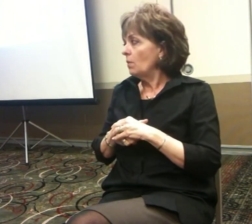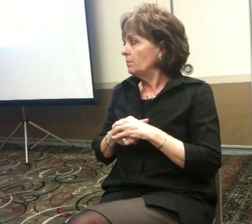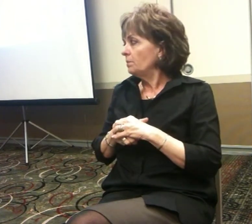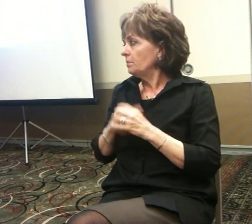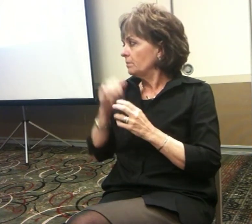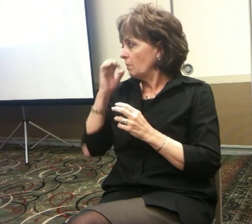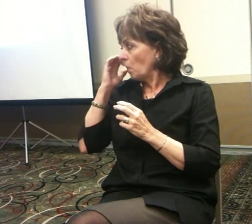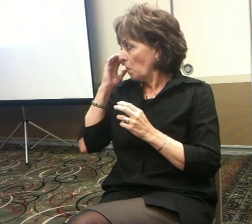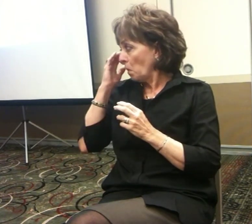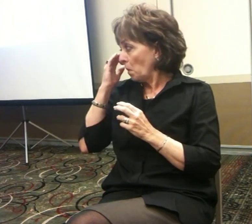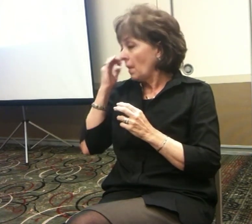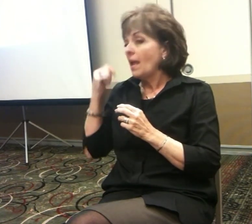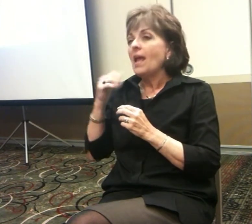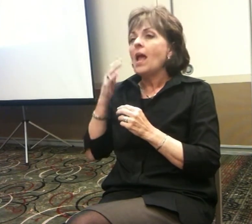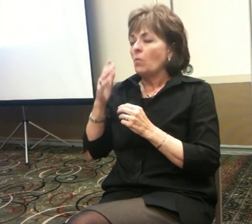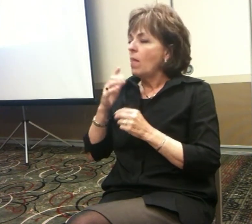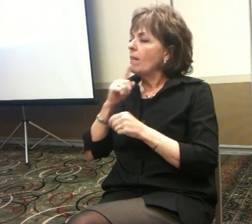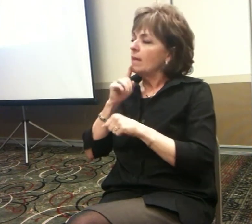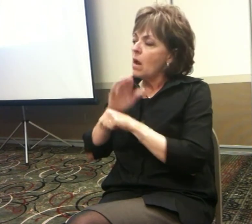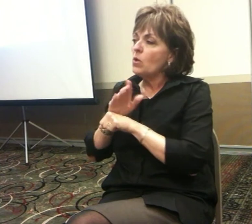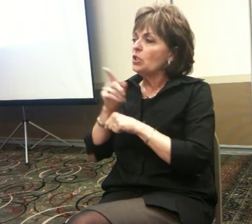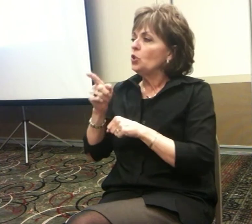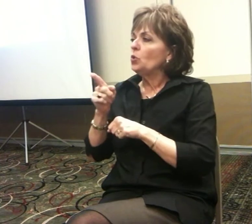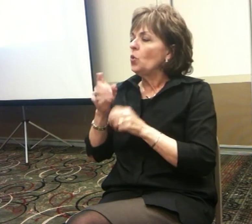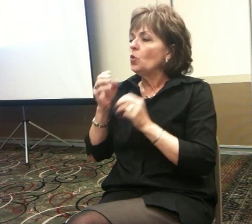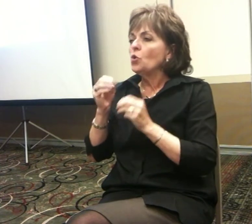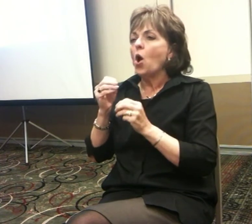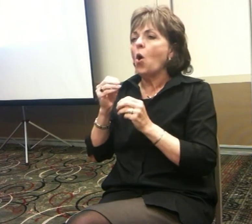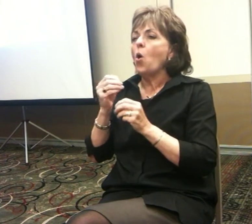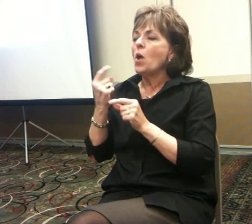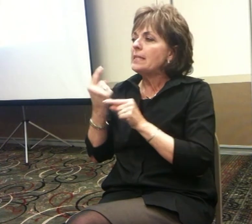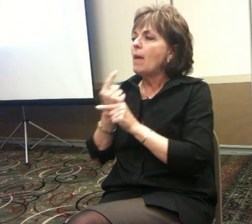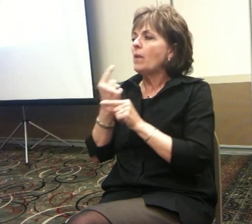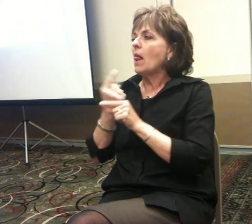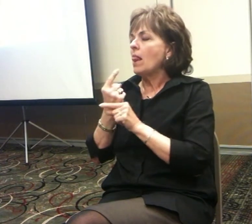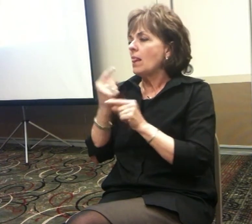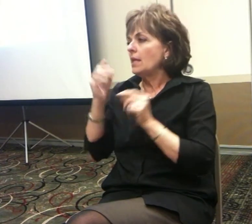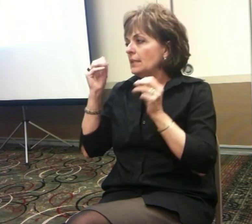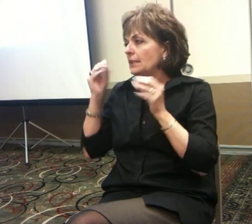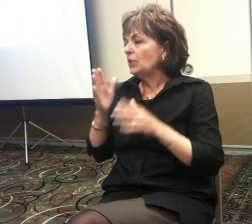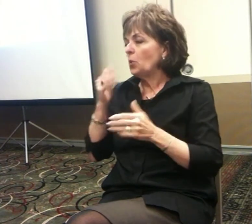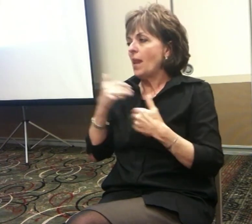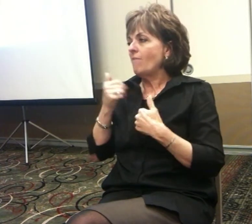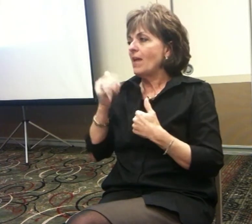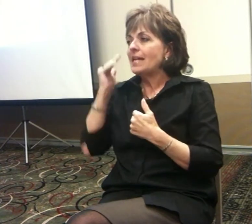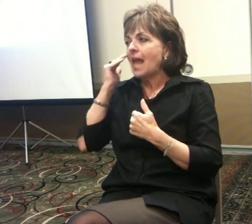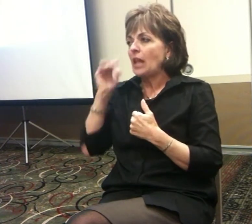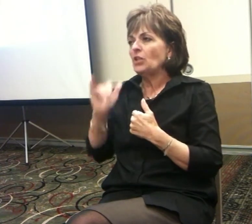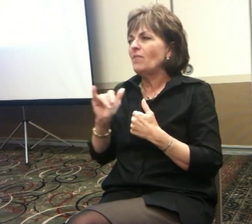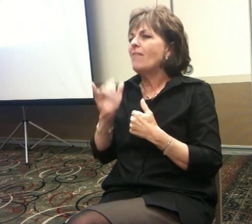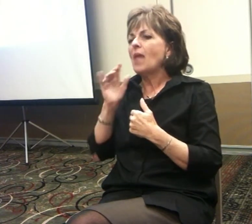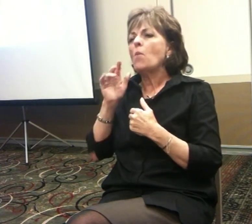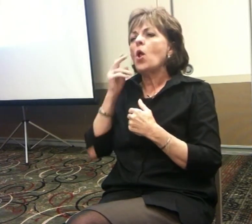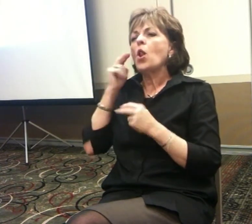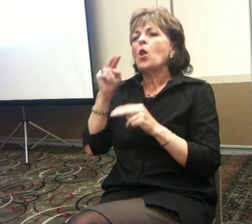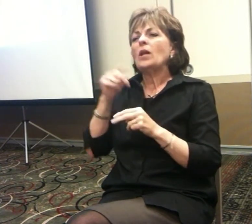Now, I will absolutely guarantee you no typical teacher will have any knowledge of that at all. They're going to look and say, hearing aids, plug those puppies in and